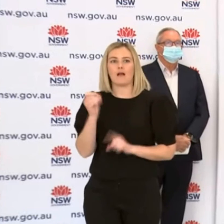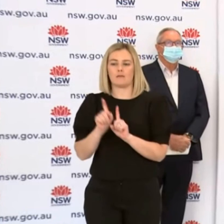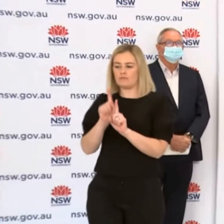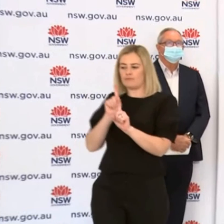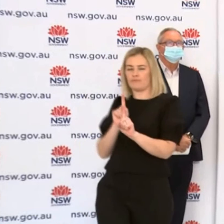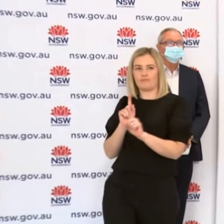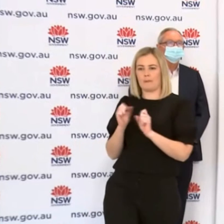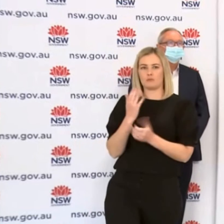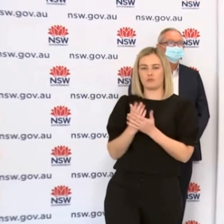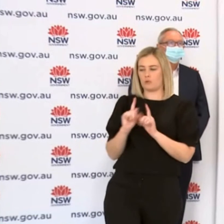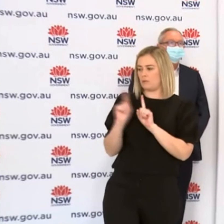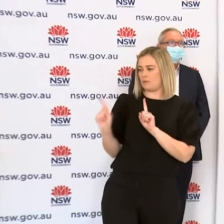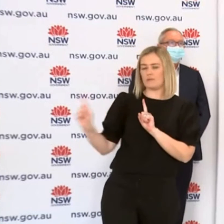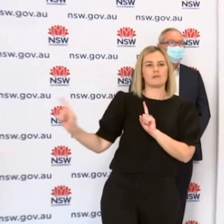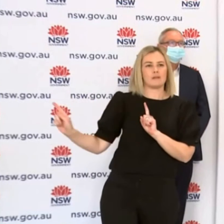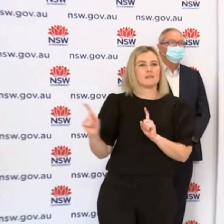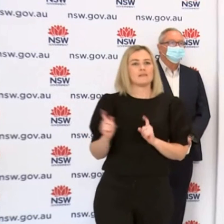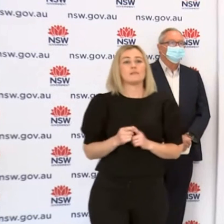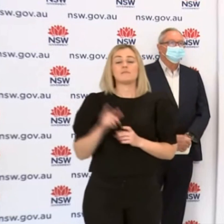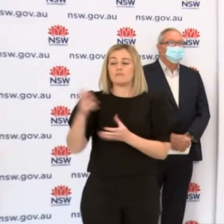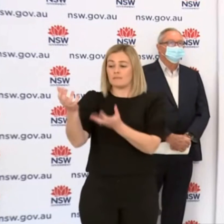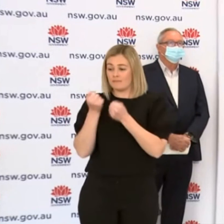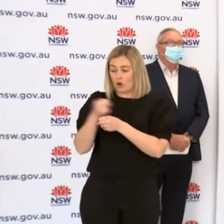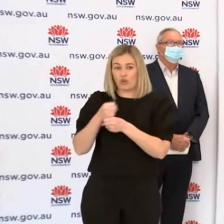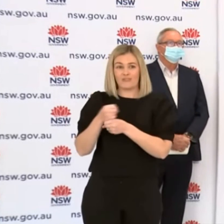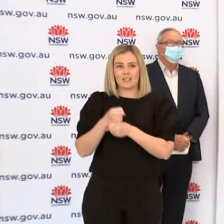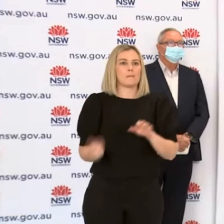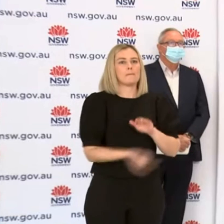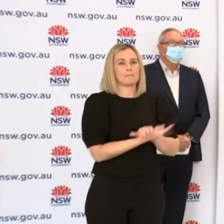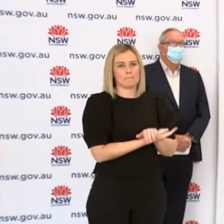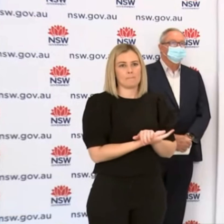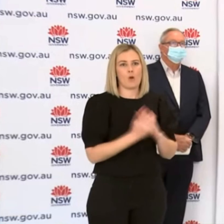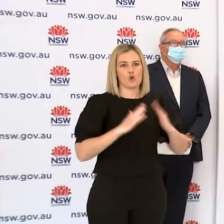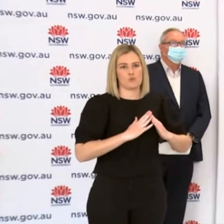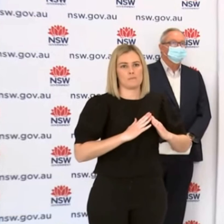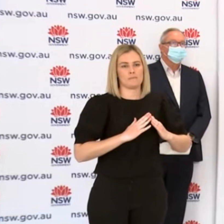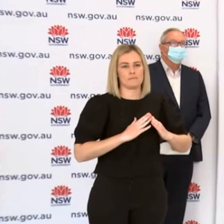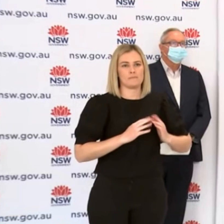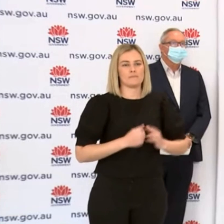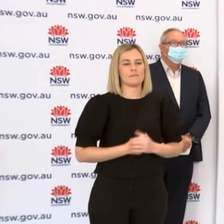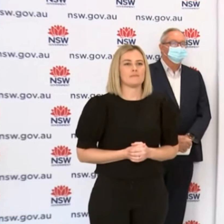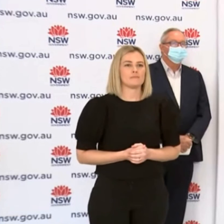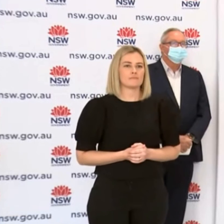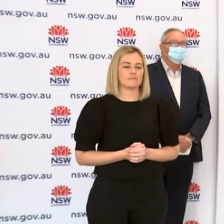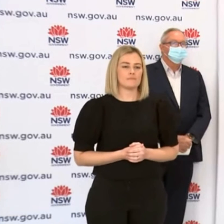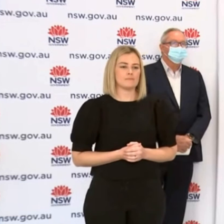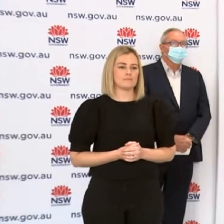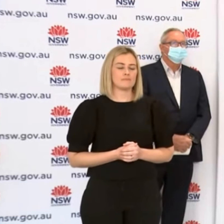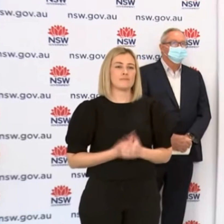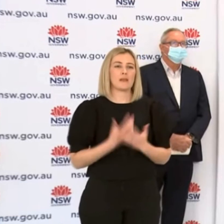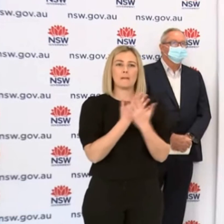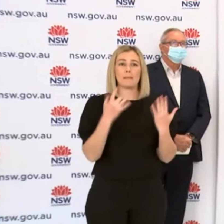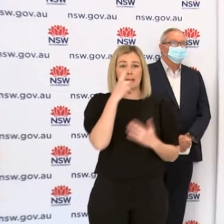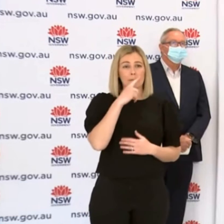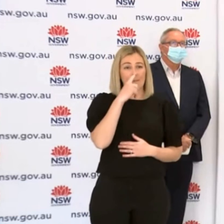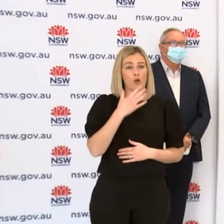your coffee and leave. And what we are seeing is that people seem to want to go to particularly these smaller shops and